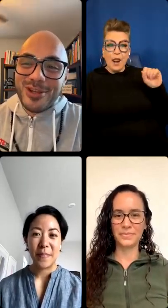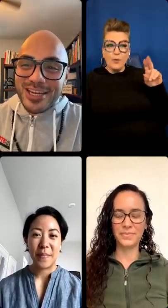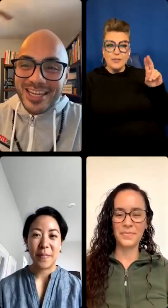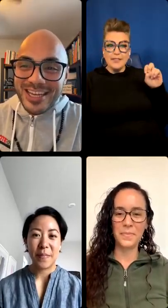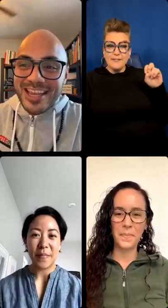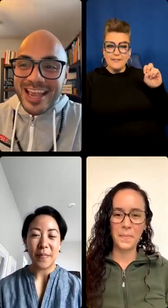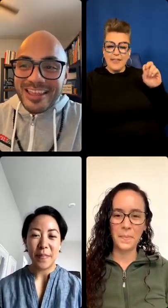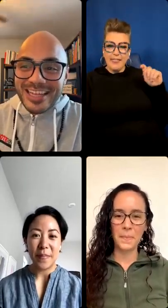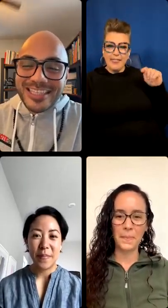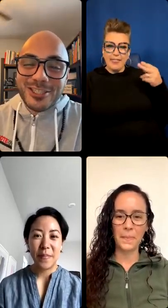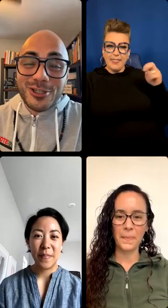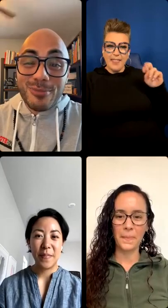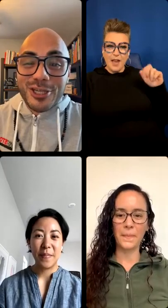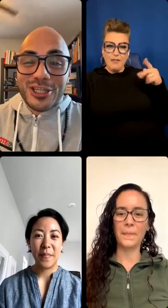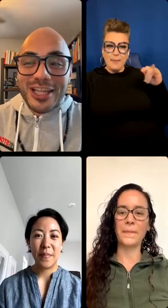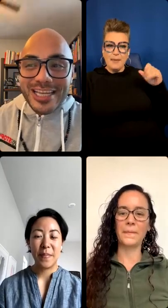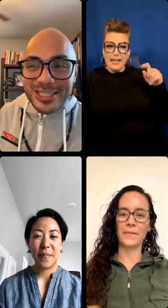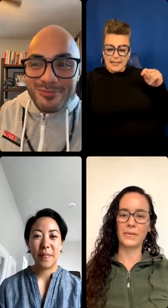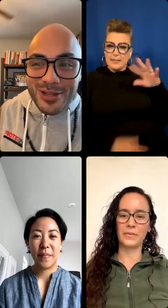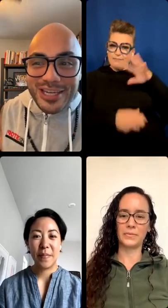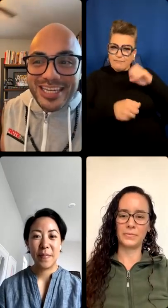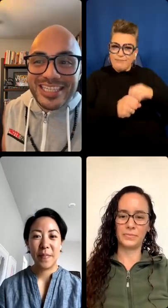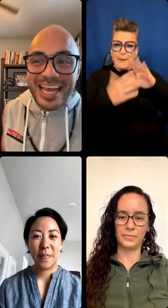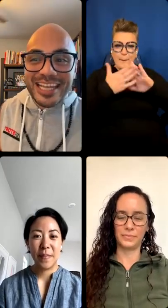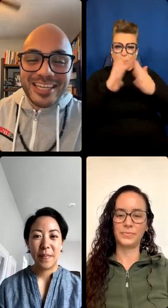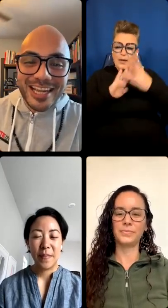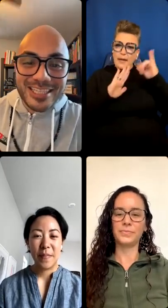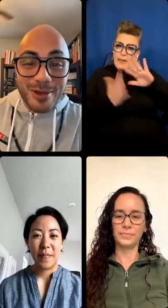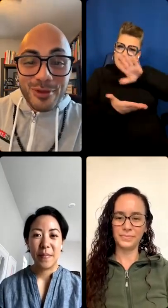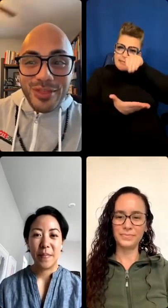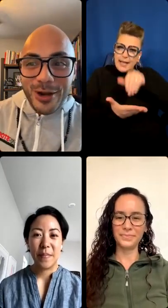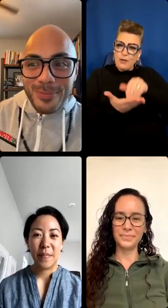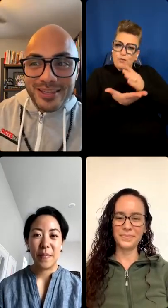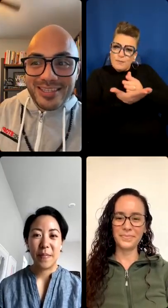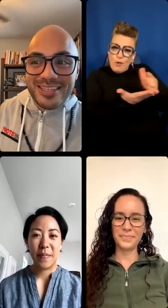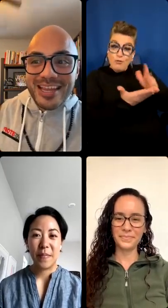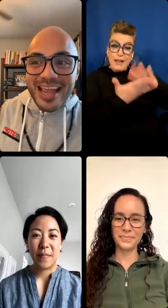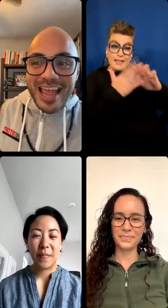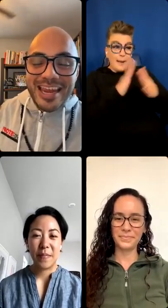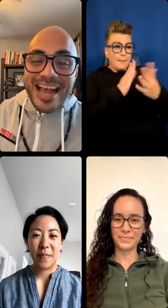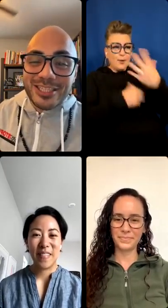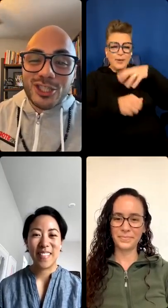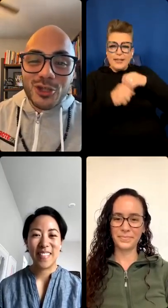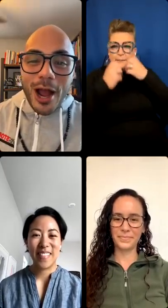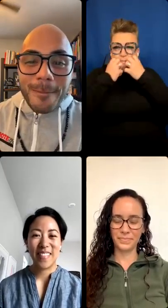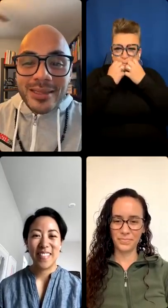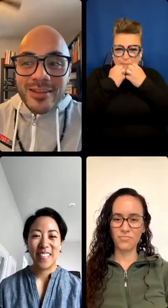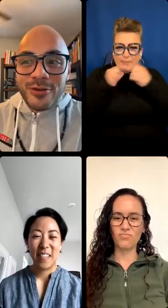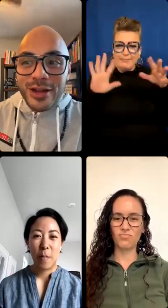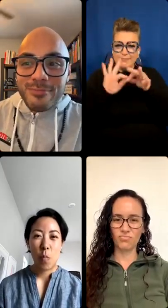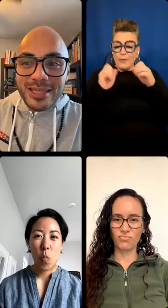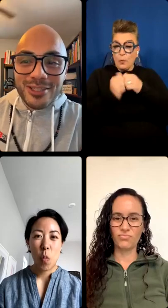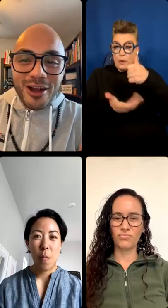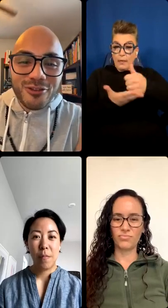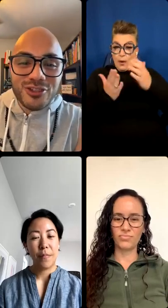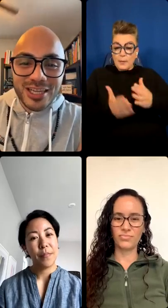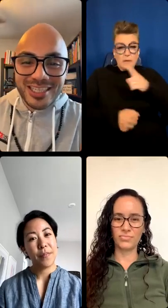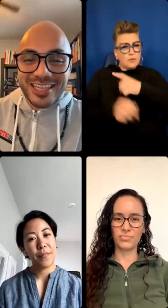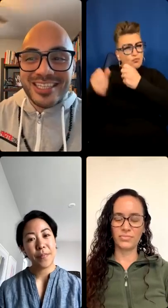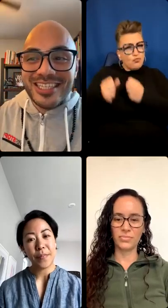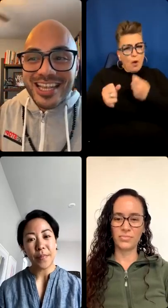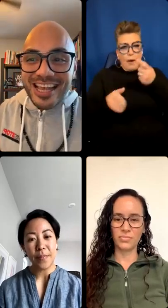and community that centers marginalized communities and connects them with therapists. And as a strong believer in mental